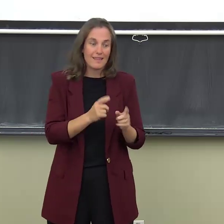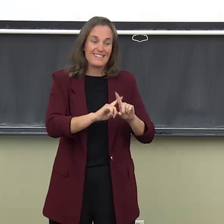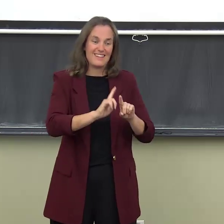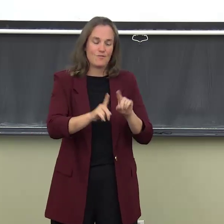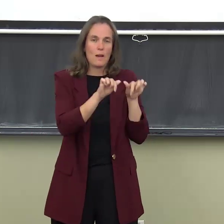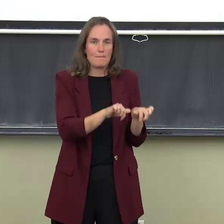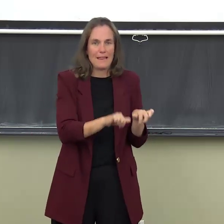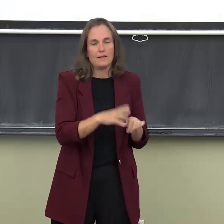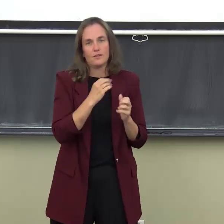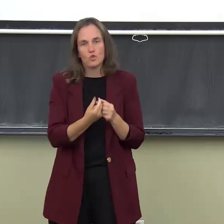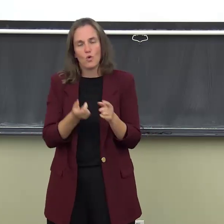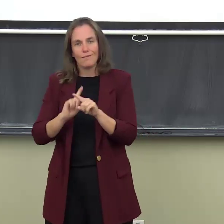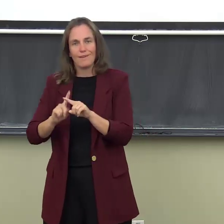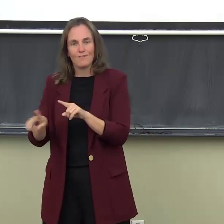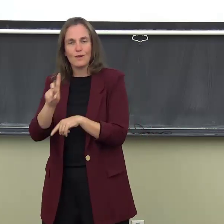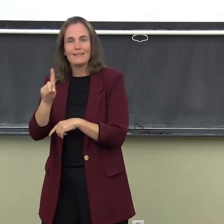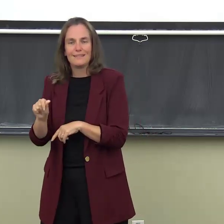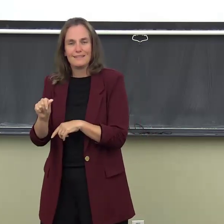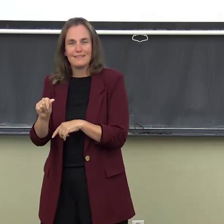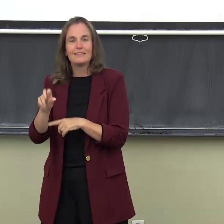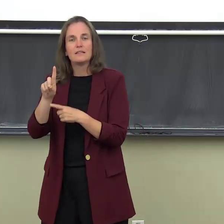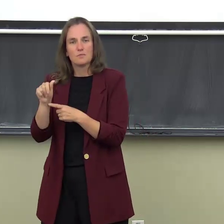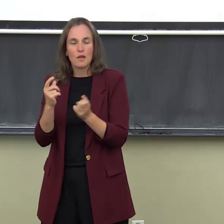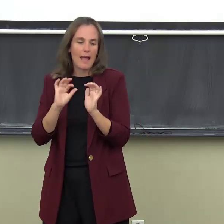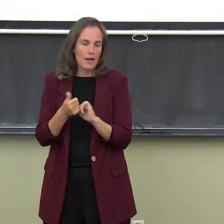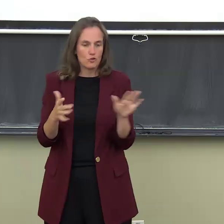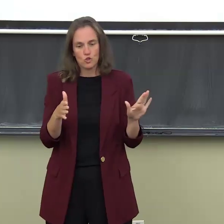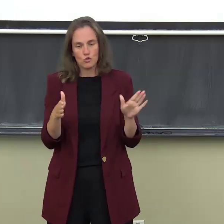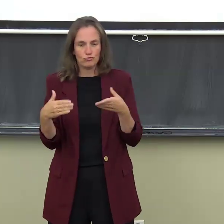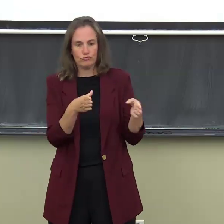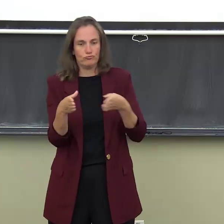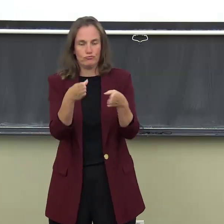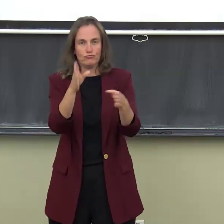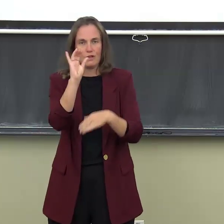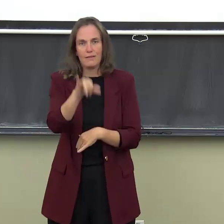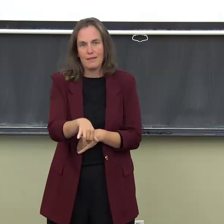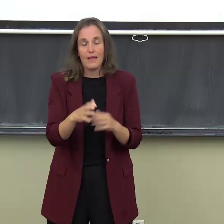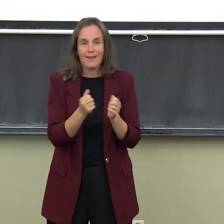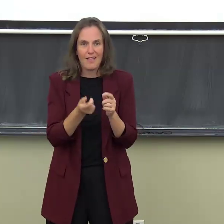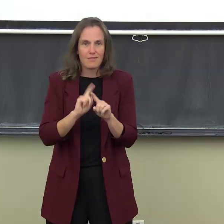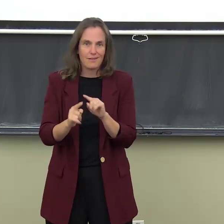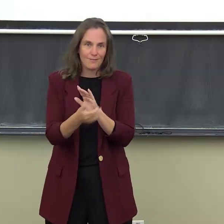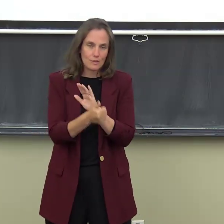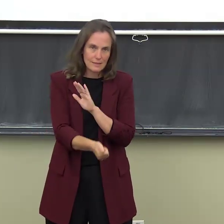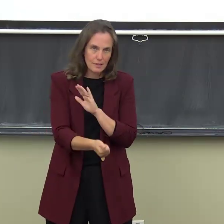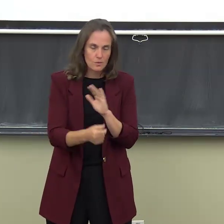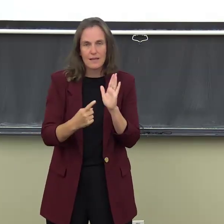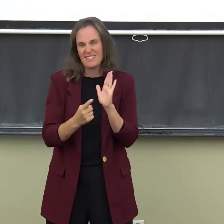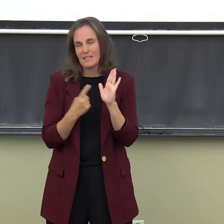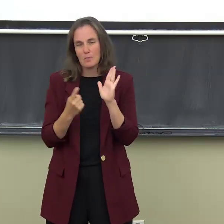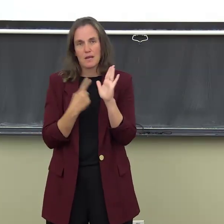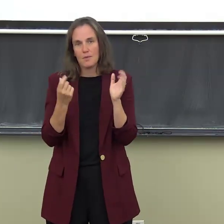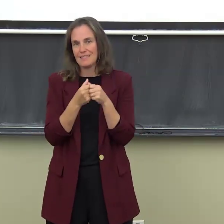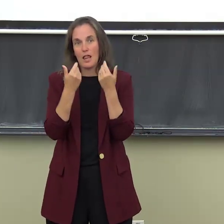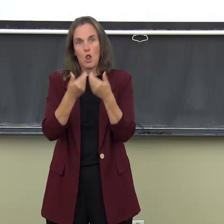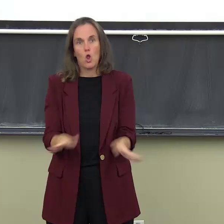or how to navigate it all, and the soft skills too, I think sometimes get lost